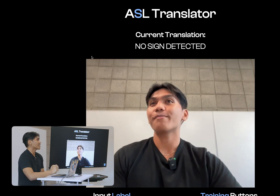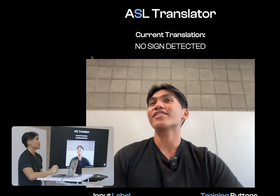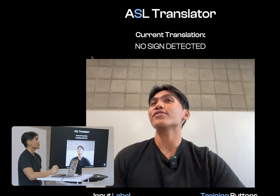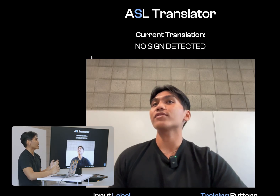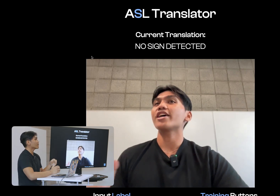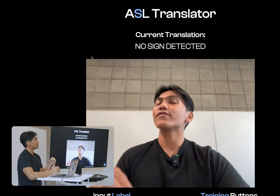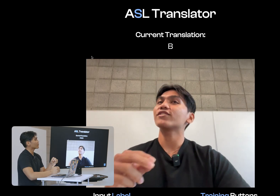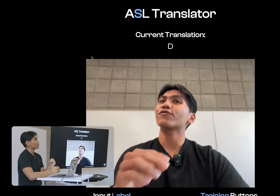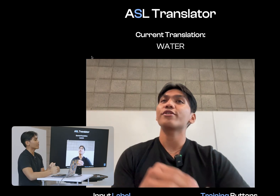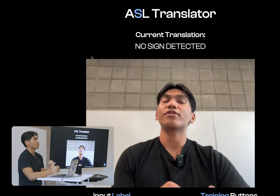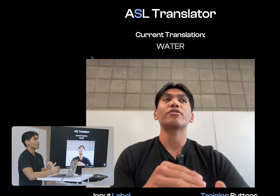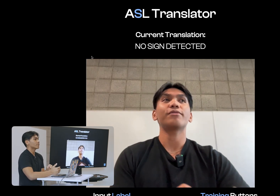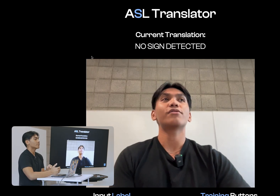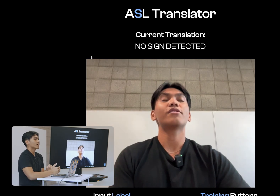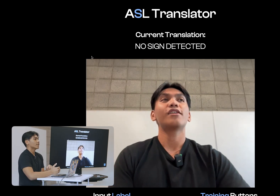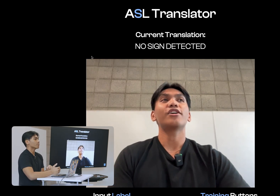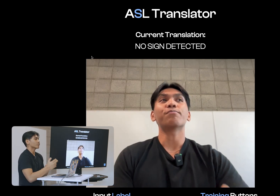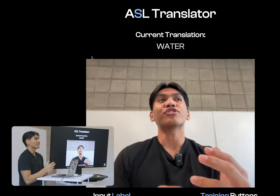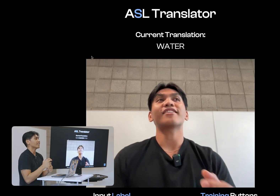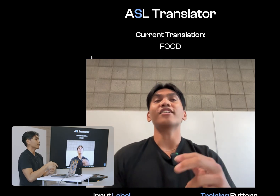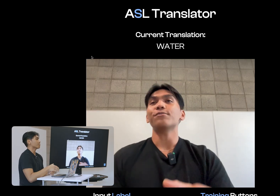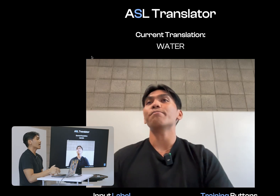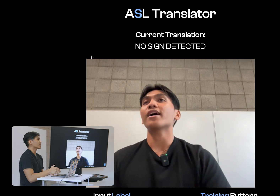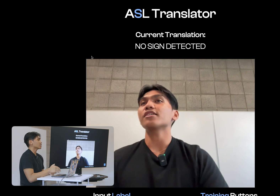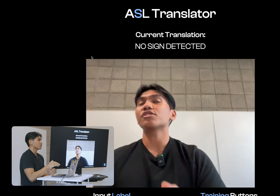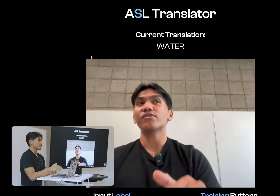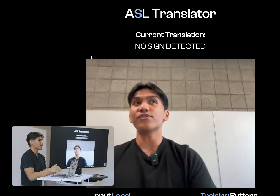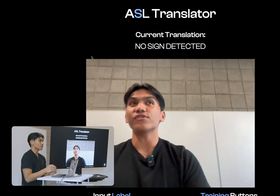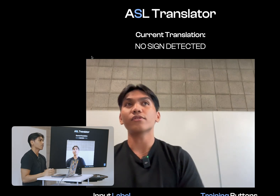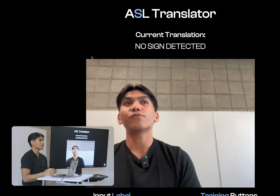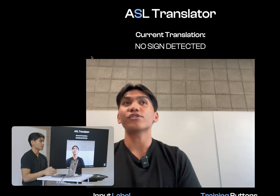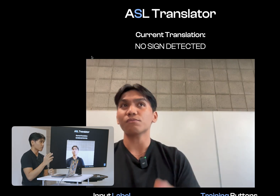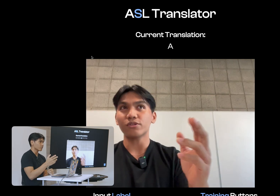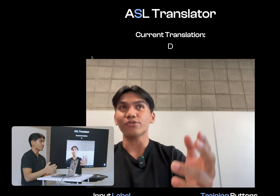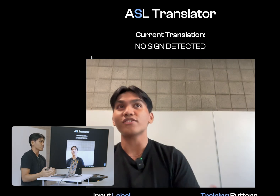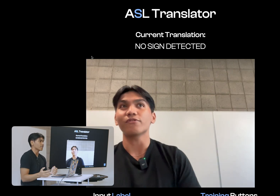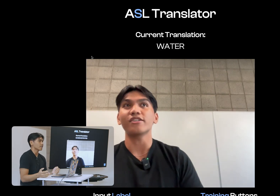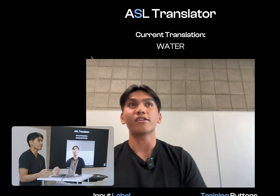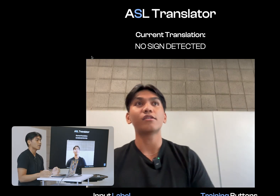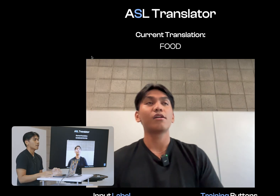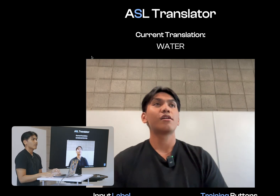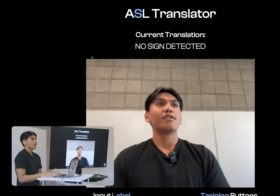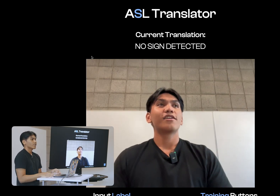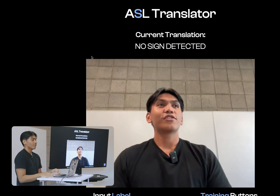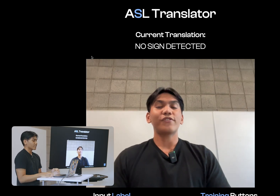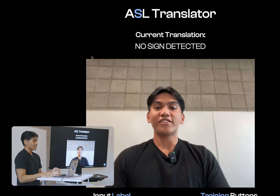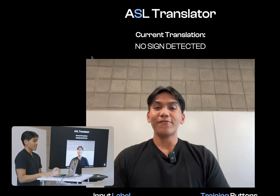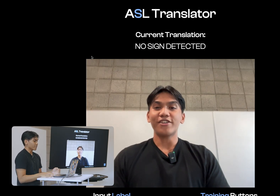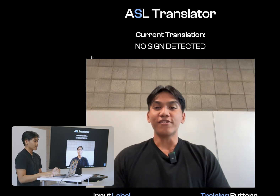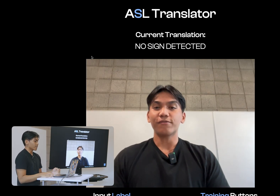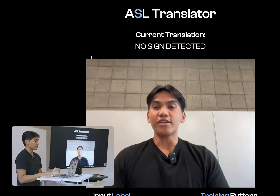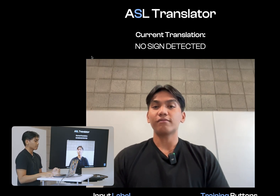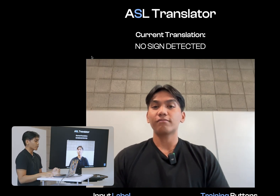webcam matches every single frame under a label, it'll project that label back to the user, which is what we're seeing right now. So if I